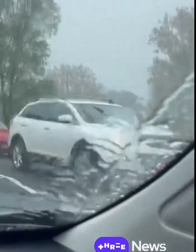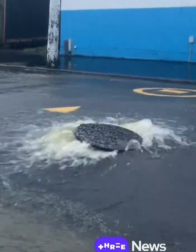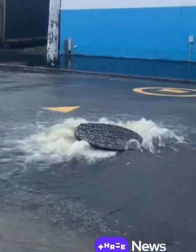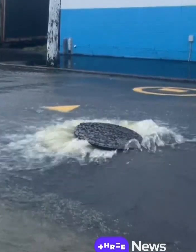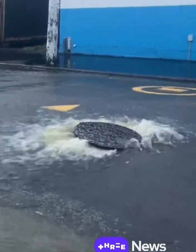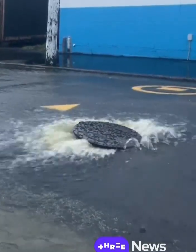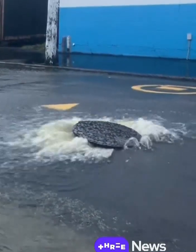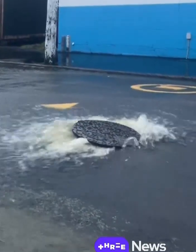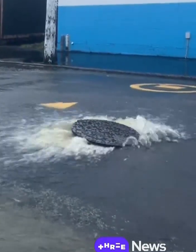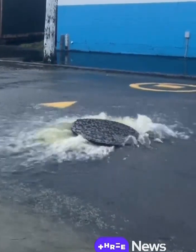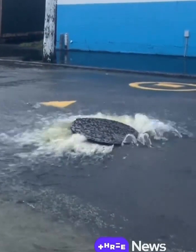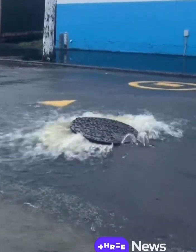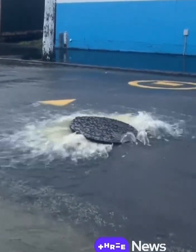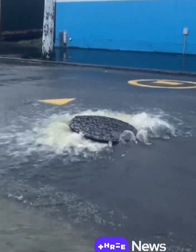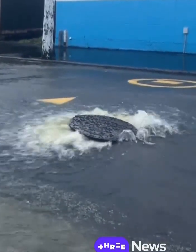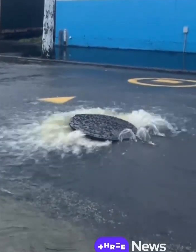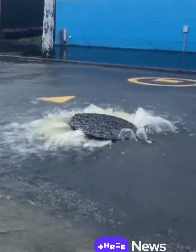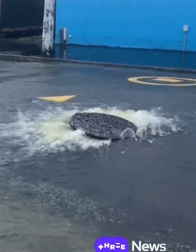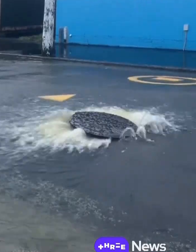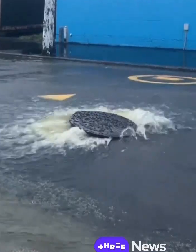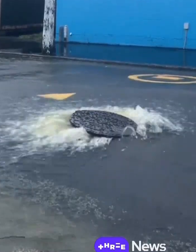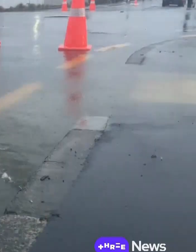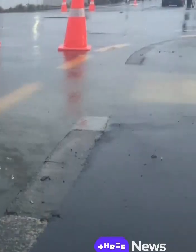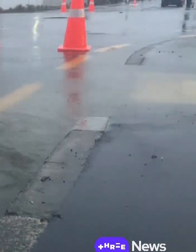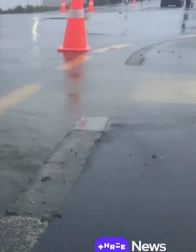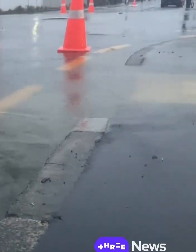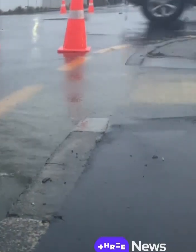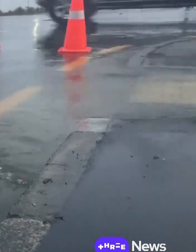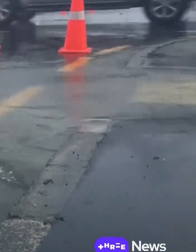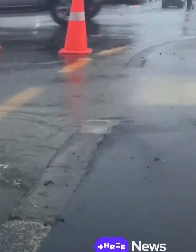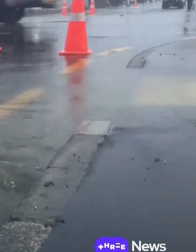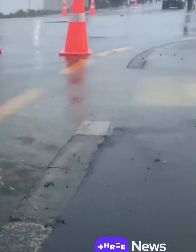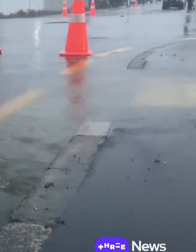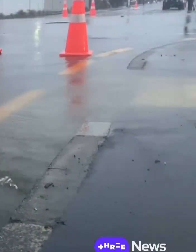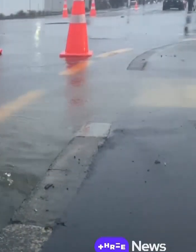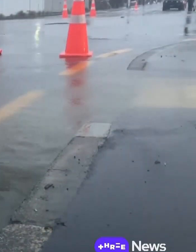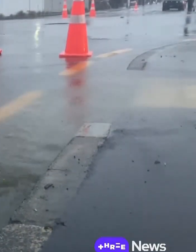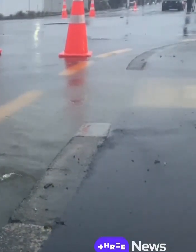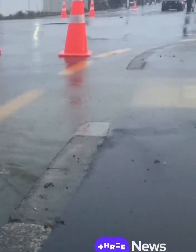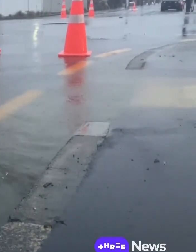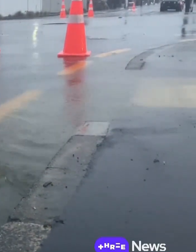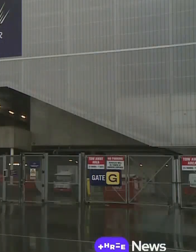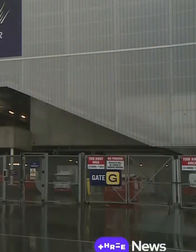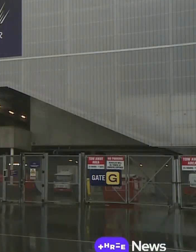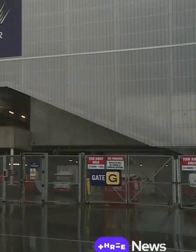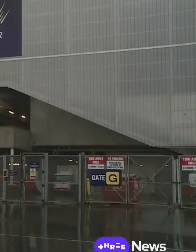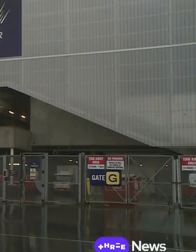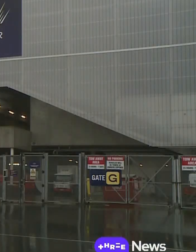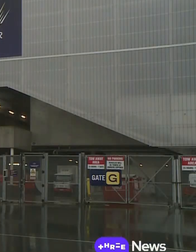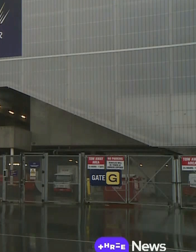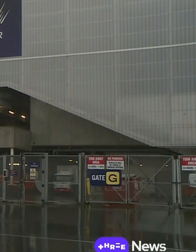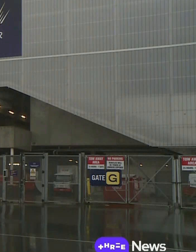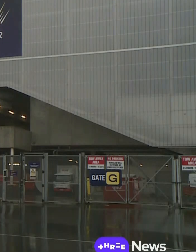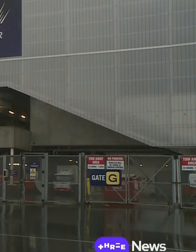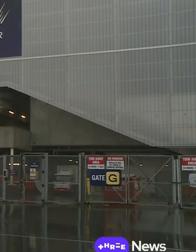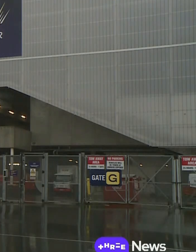and Wakawaiti. So it essentially strands us from the country by the state highway for this stage. So anyone